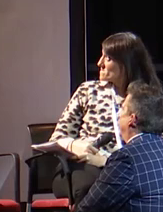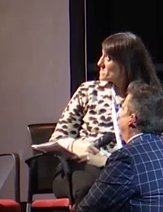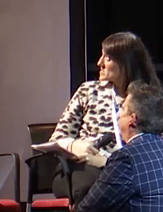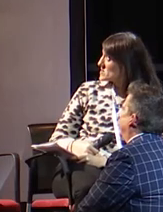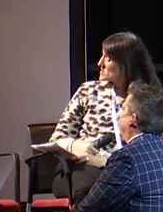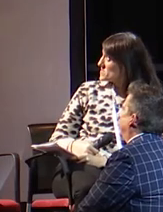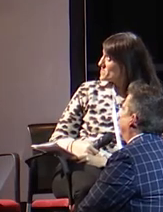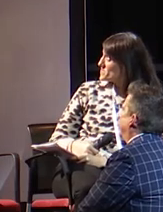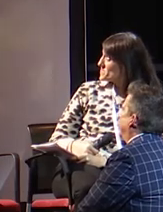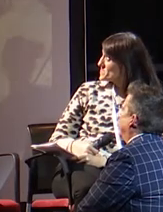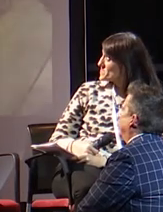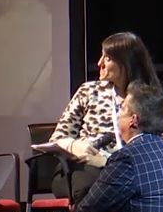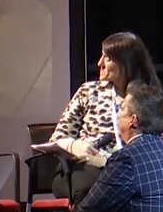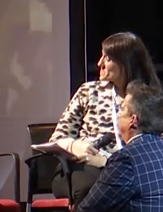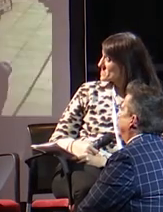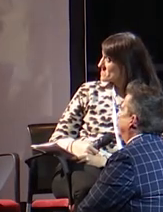conversation over 3 days.